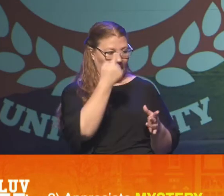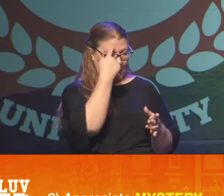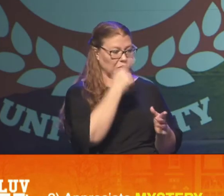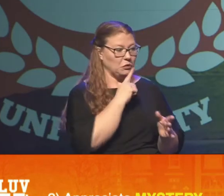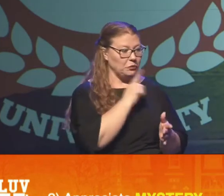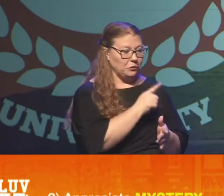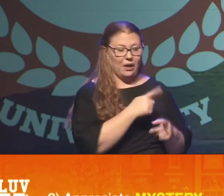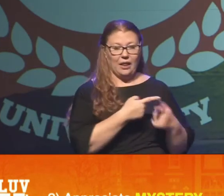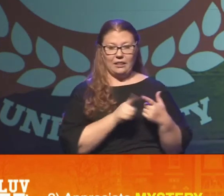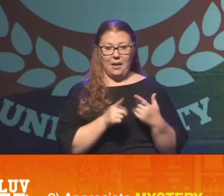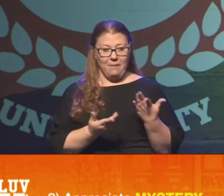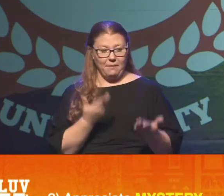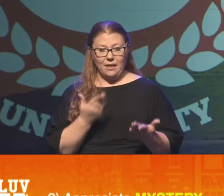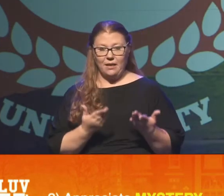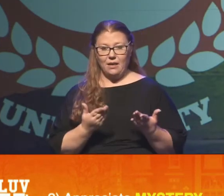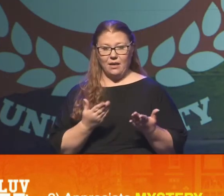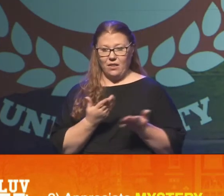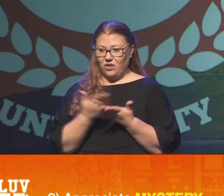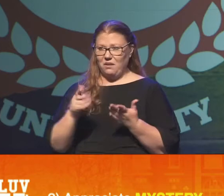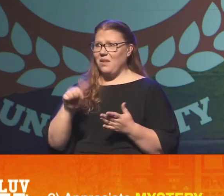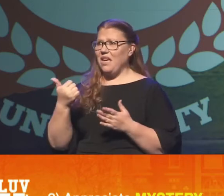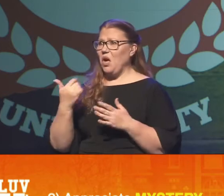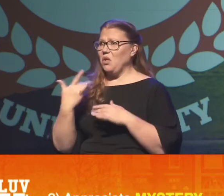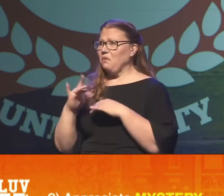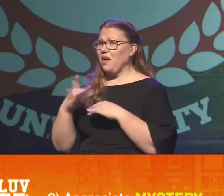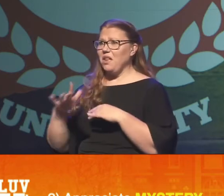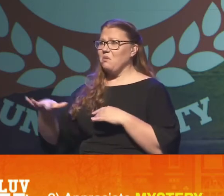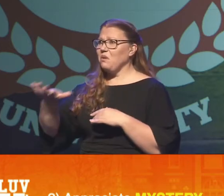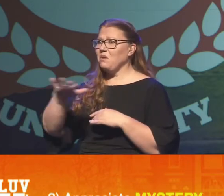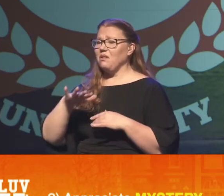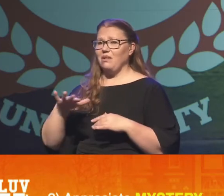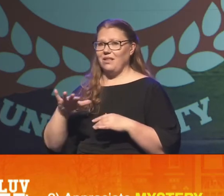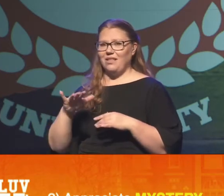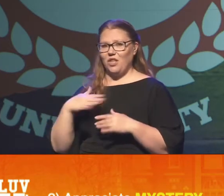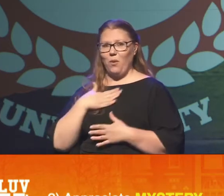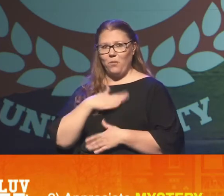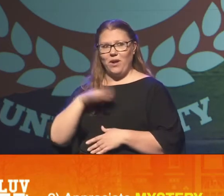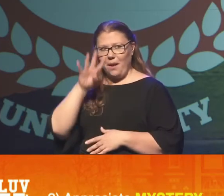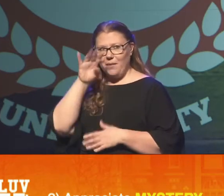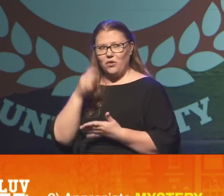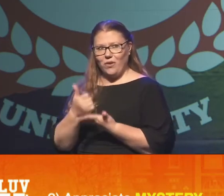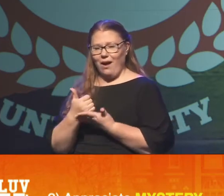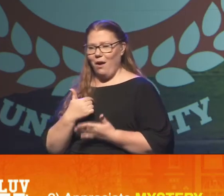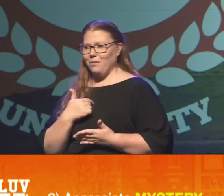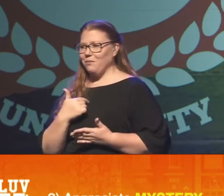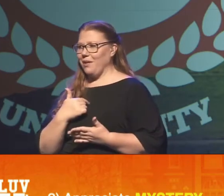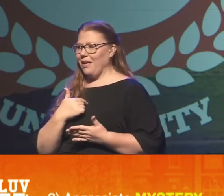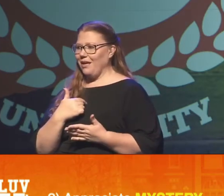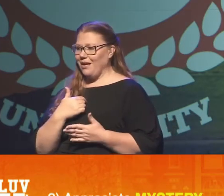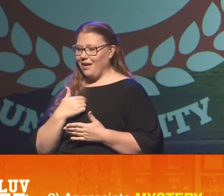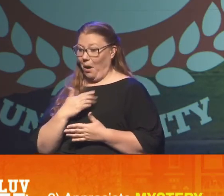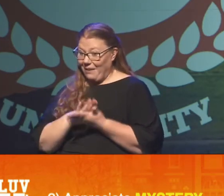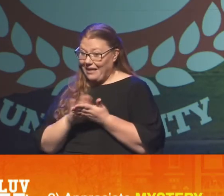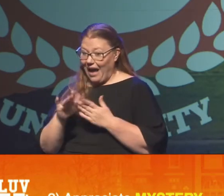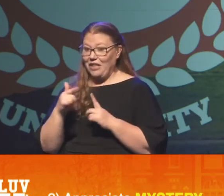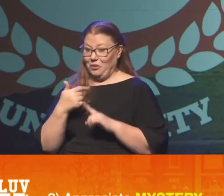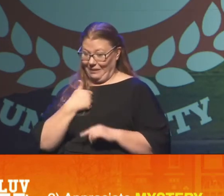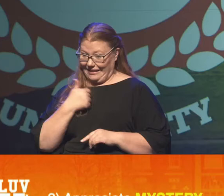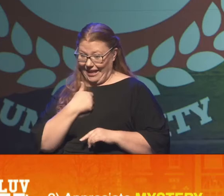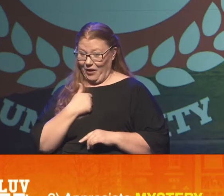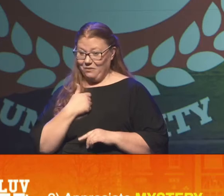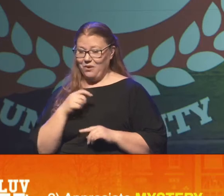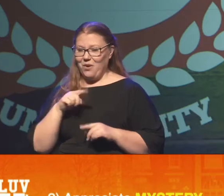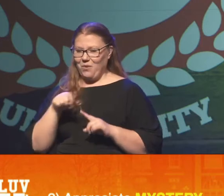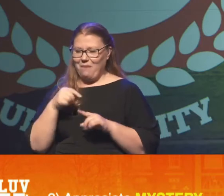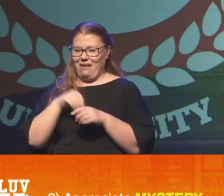sure, and yet I know that maybe there's something else out here. And so appreciating mystery helps me be kind to myself when I'm in that spot.